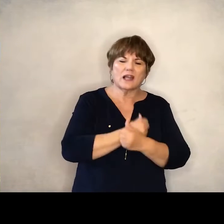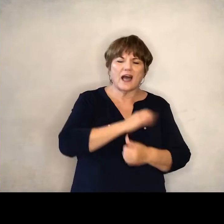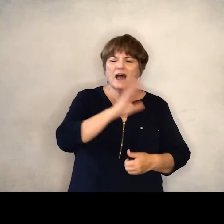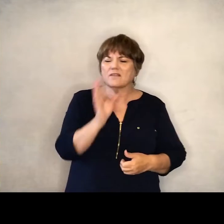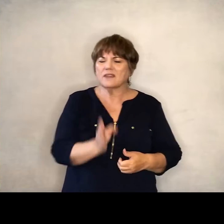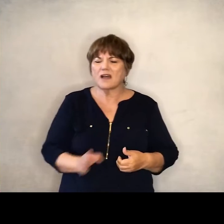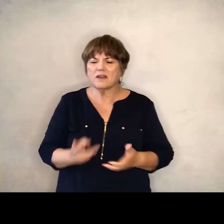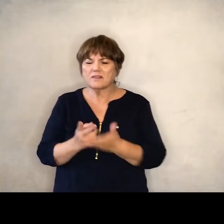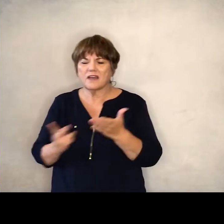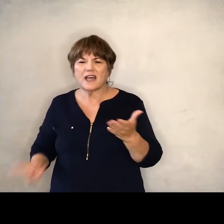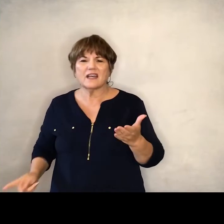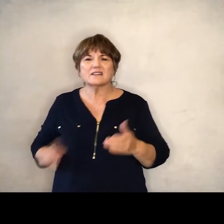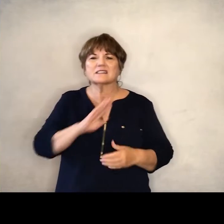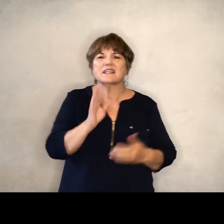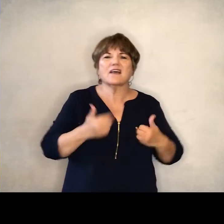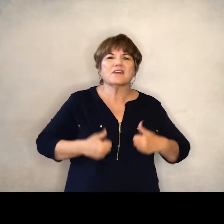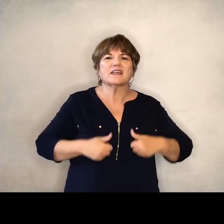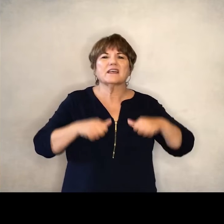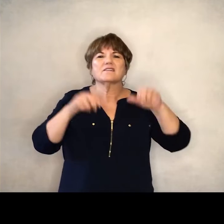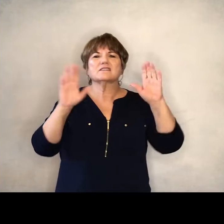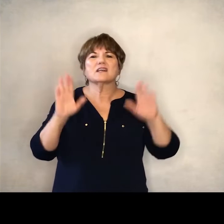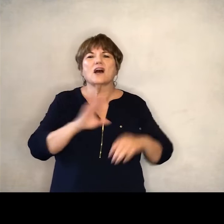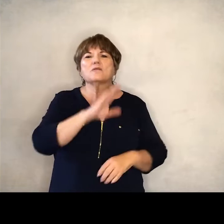never fails and never gives up.